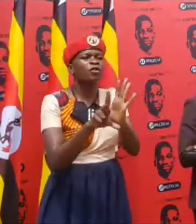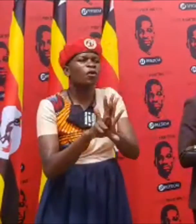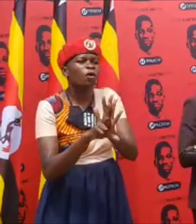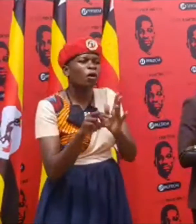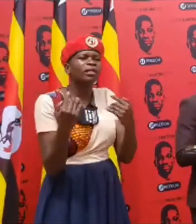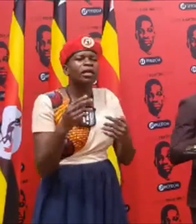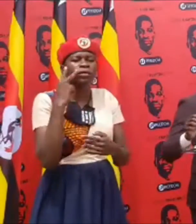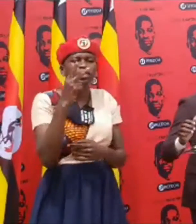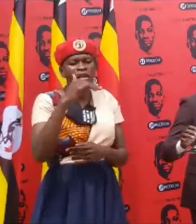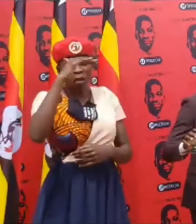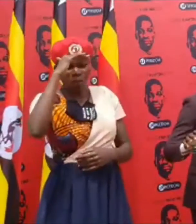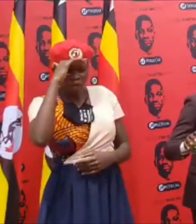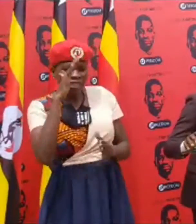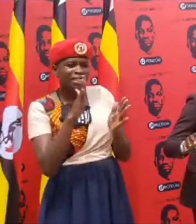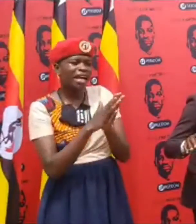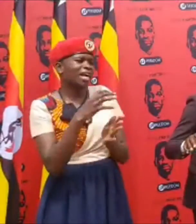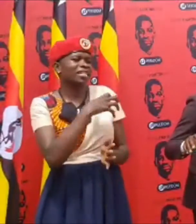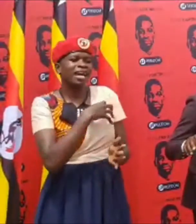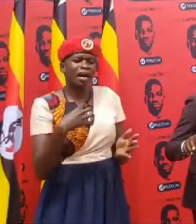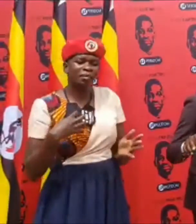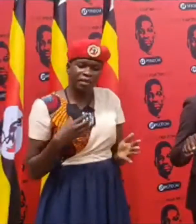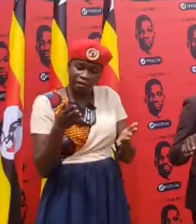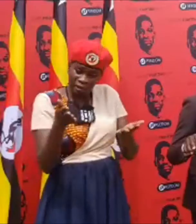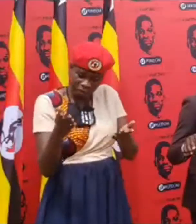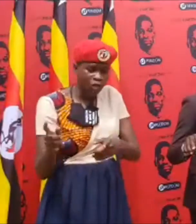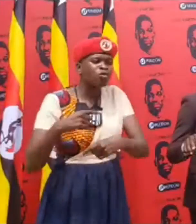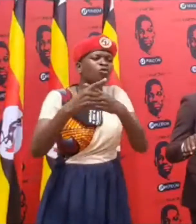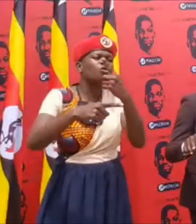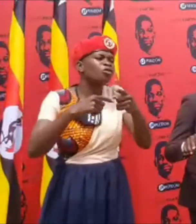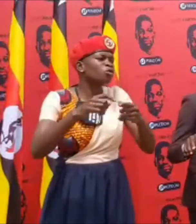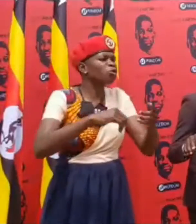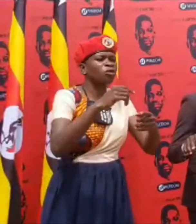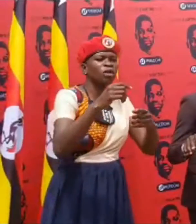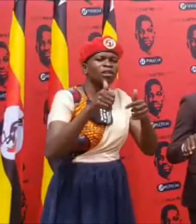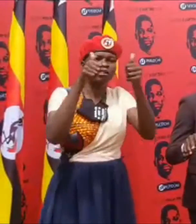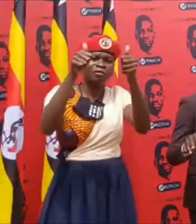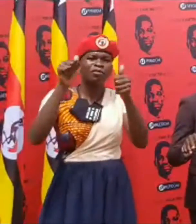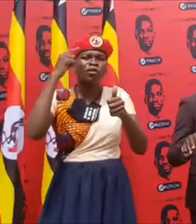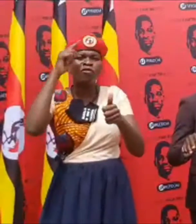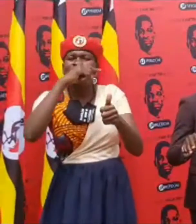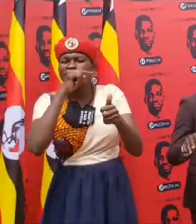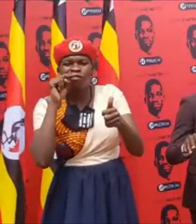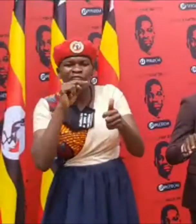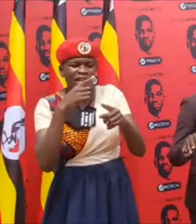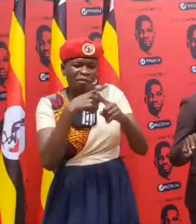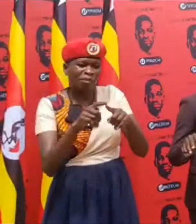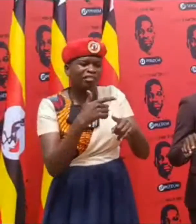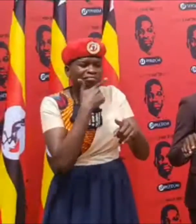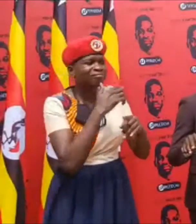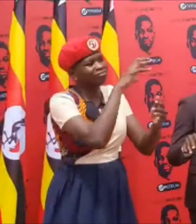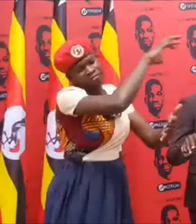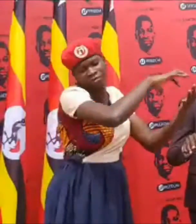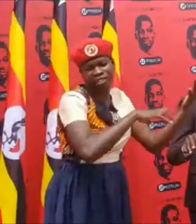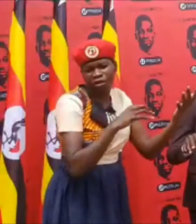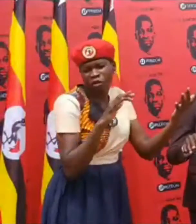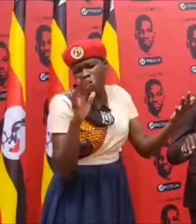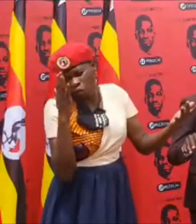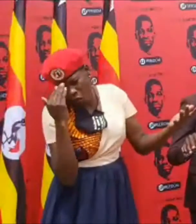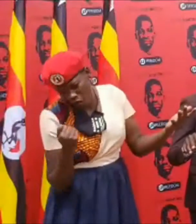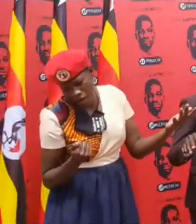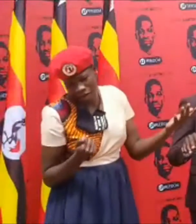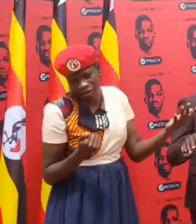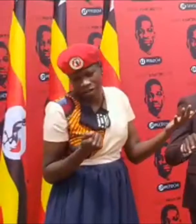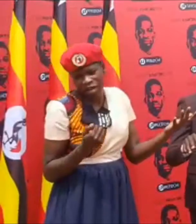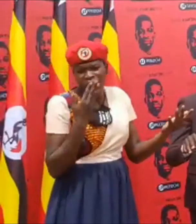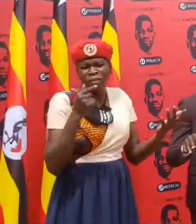Museveni. Akakiiko k'ebyokulonda Electoral Commission tubasoomooza, bwe mubanga mwetengeredde nga bwe mugamba, bwe mubanga temulina